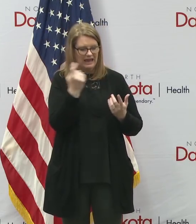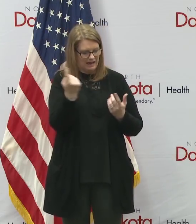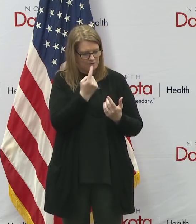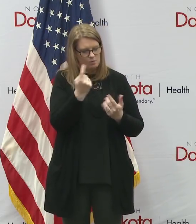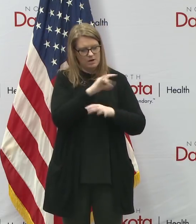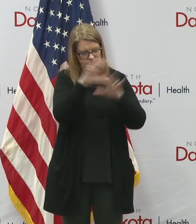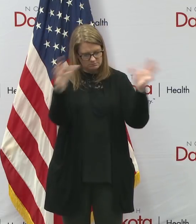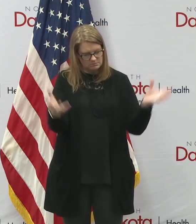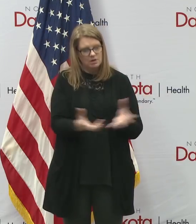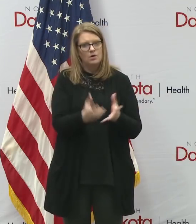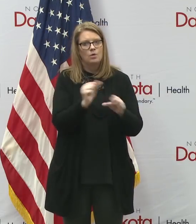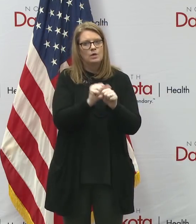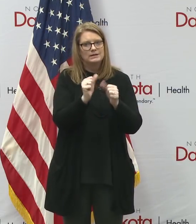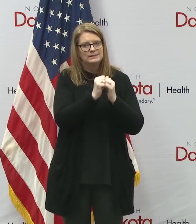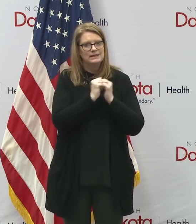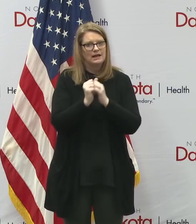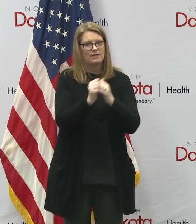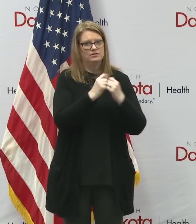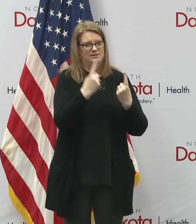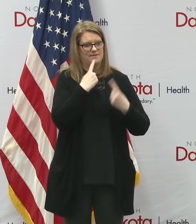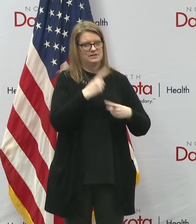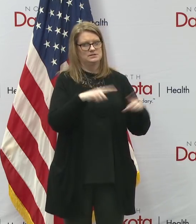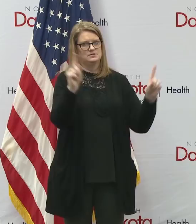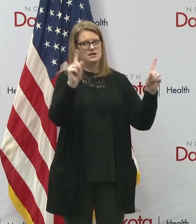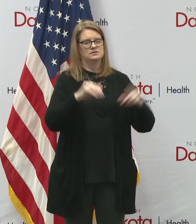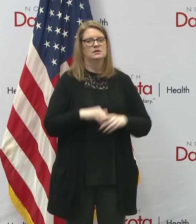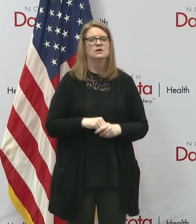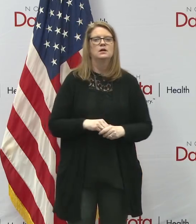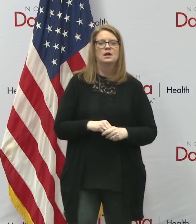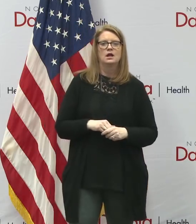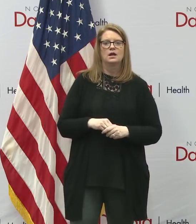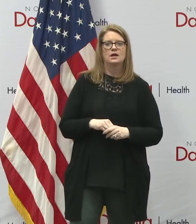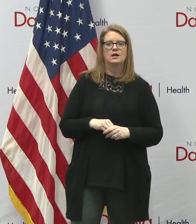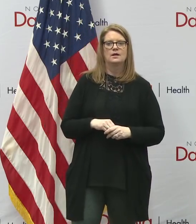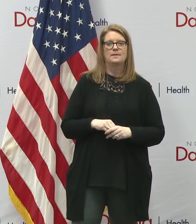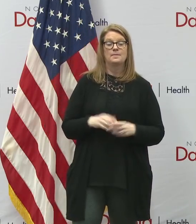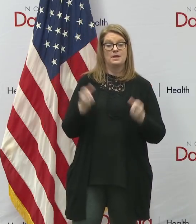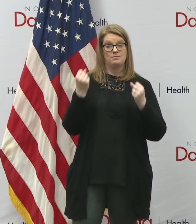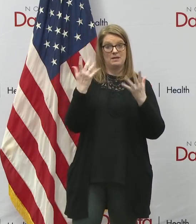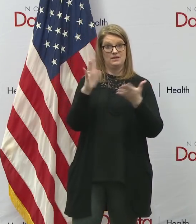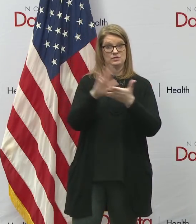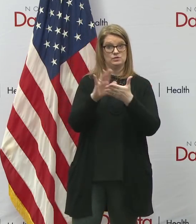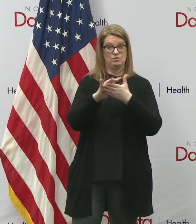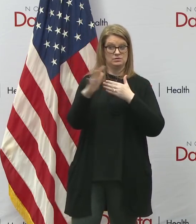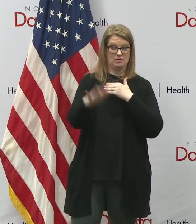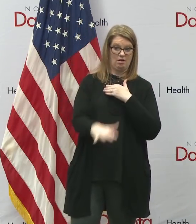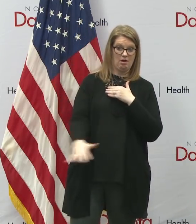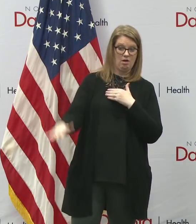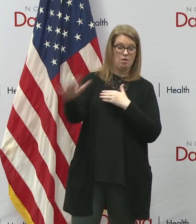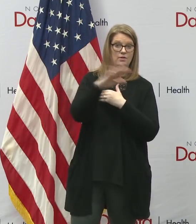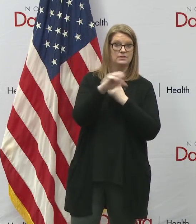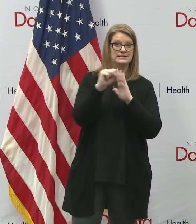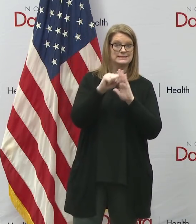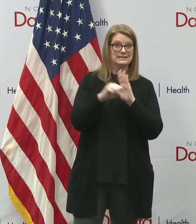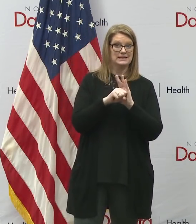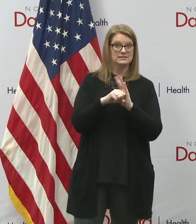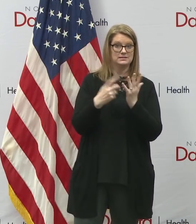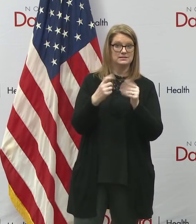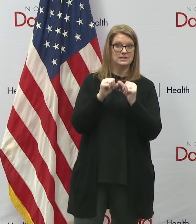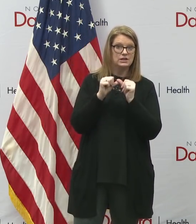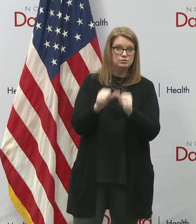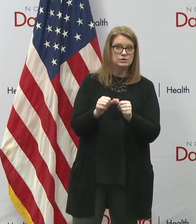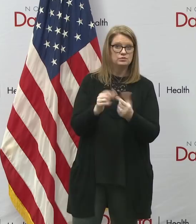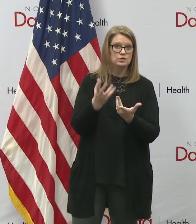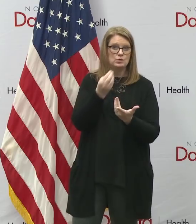making it happen. And also want to thank all those folks, because many of the schools across our state have continued on with their